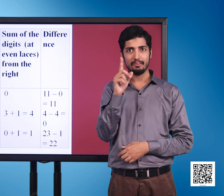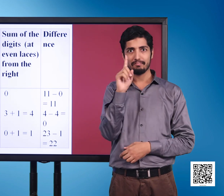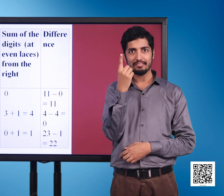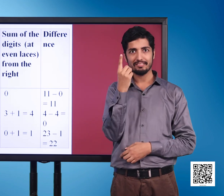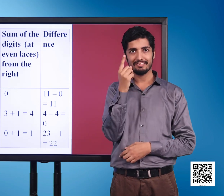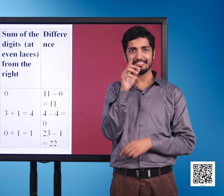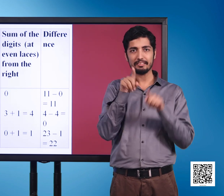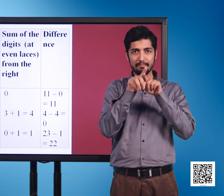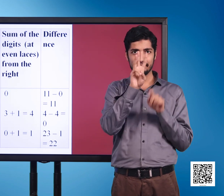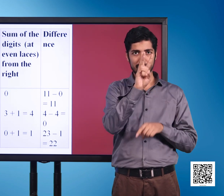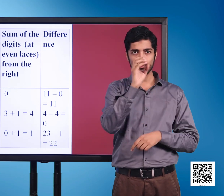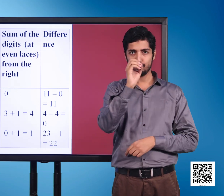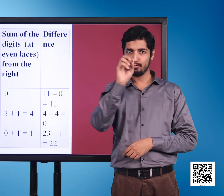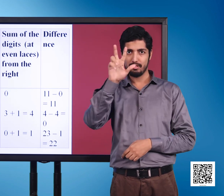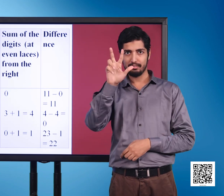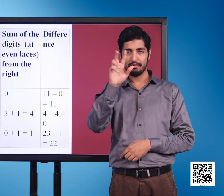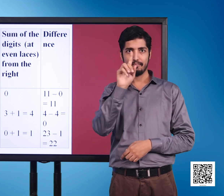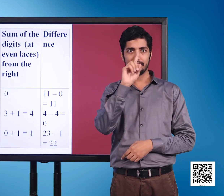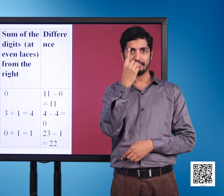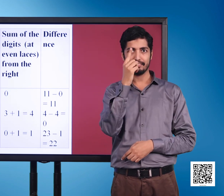8 plus 3 is equal to 11.